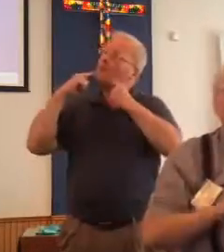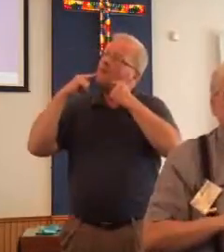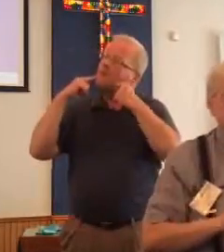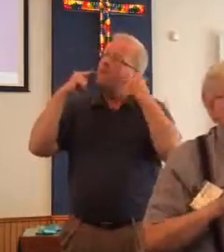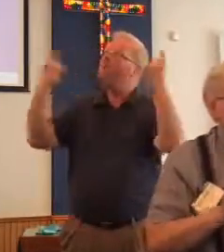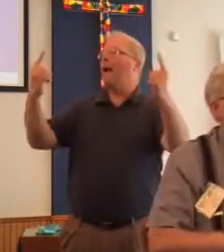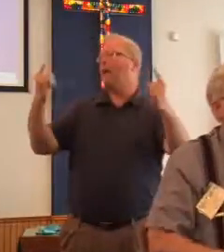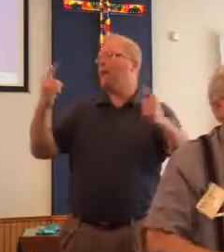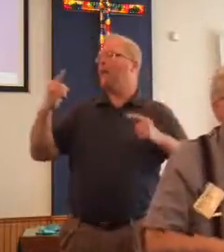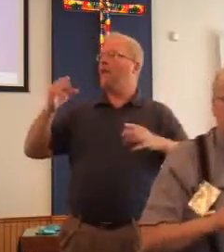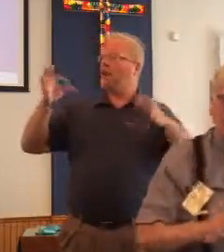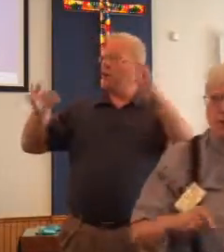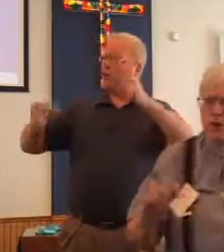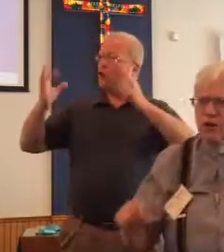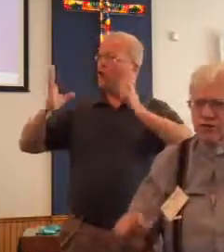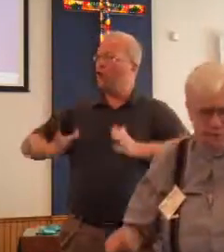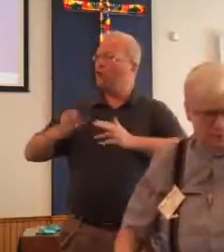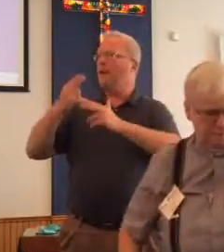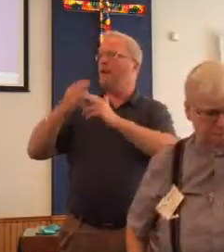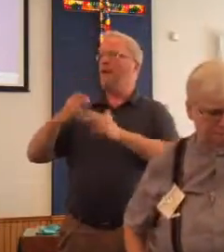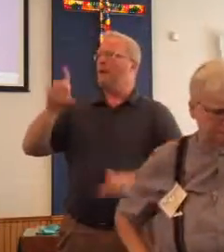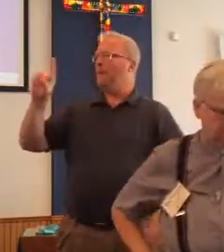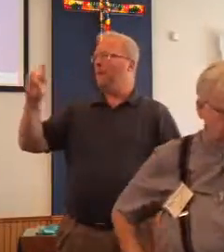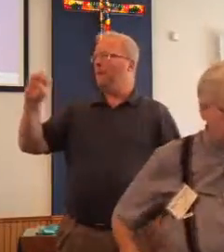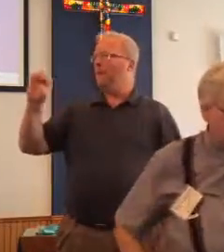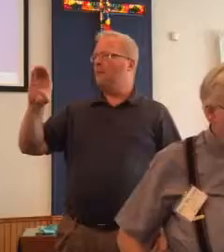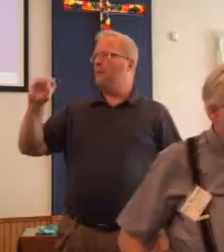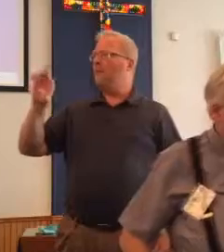more famous judges. You've probably heard of Deborah.